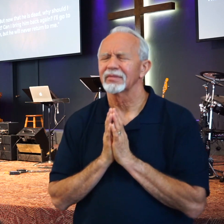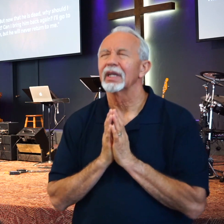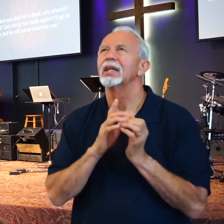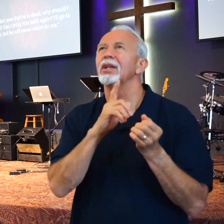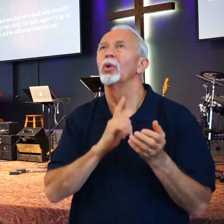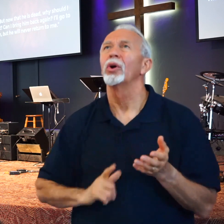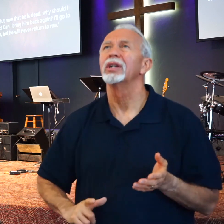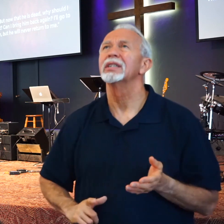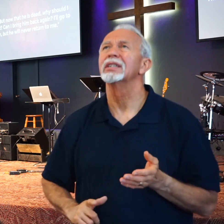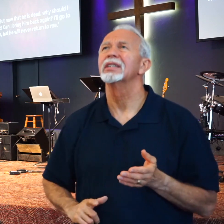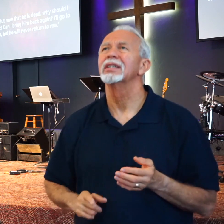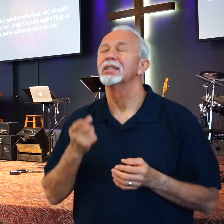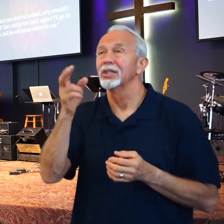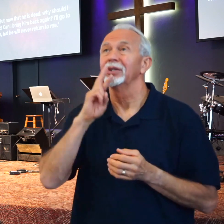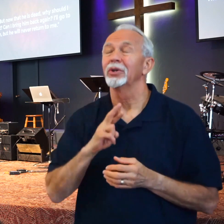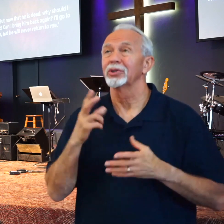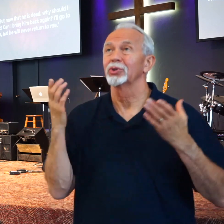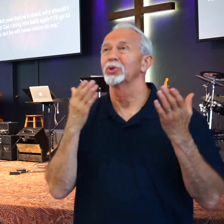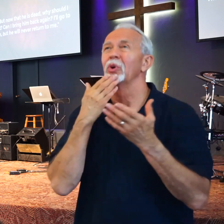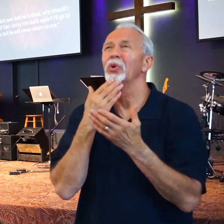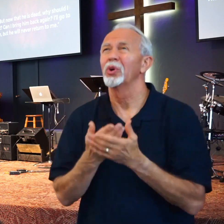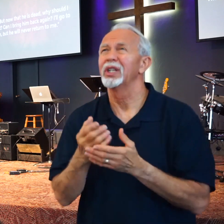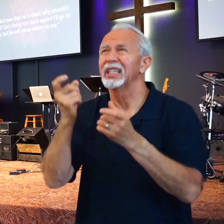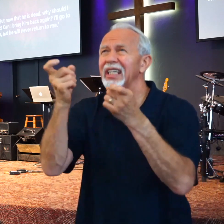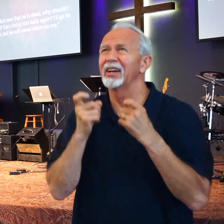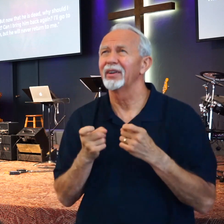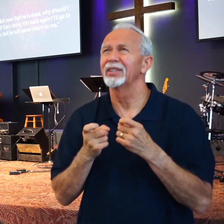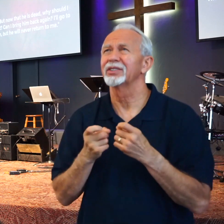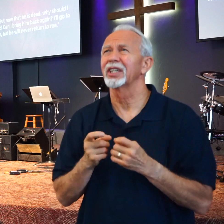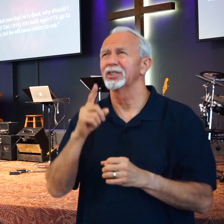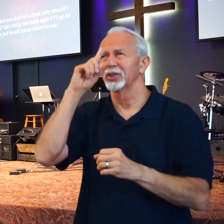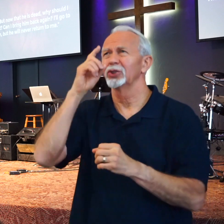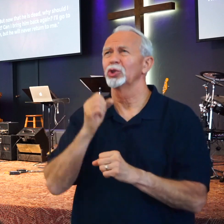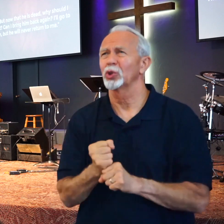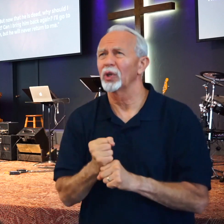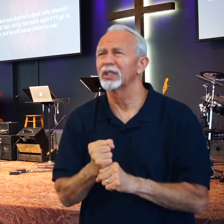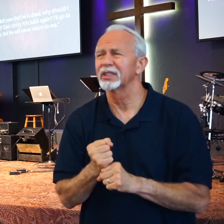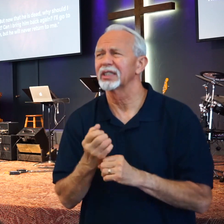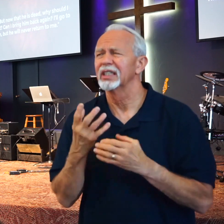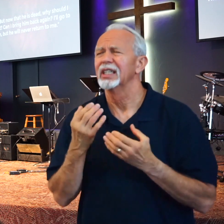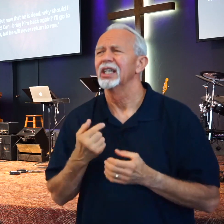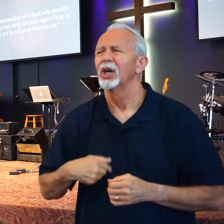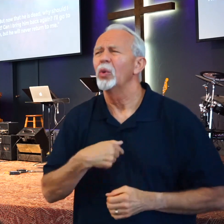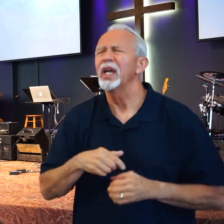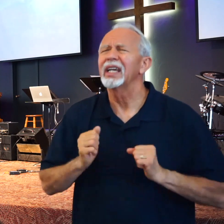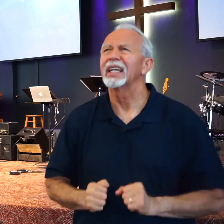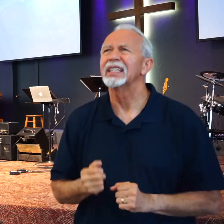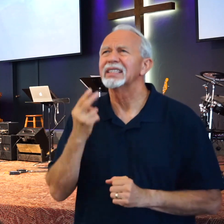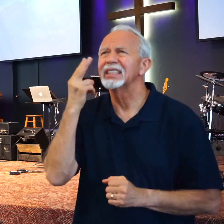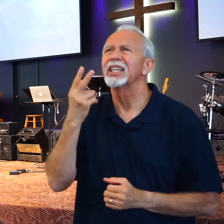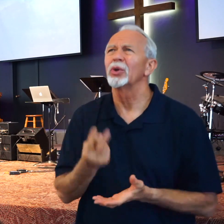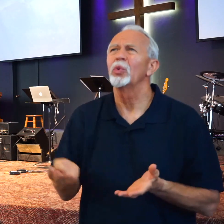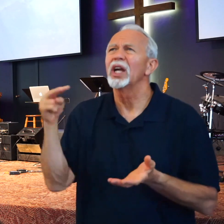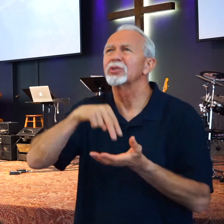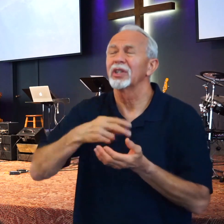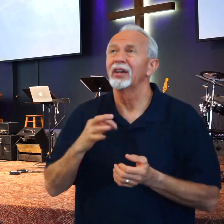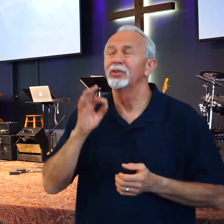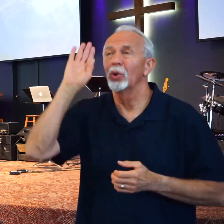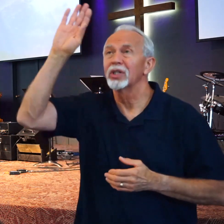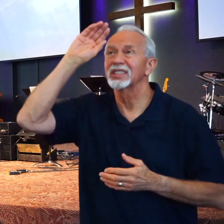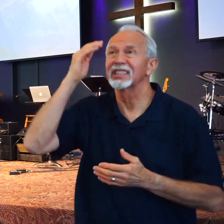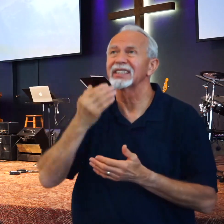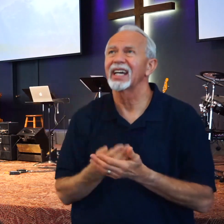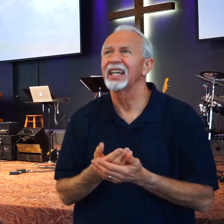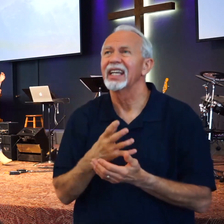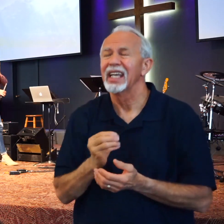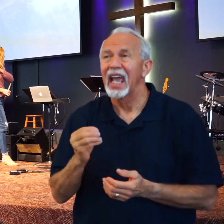Lord, you are so good to give us such a sure hope that we can see the resurrection of your Son